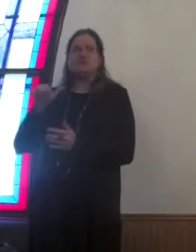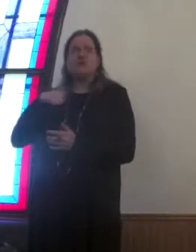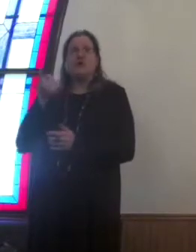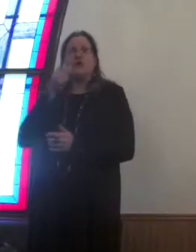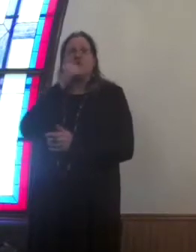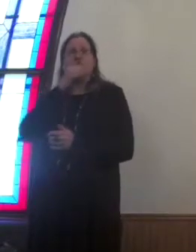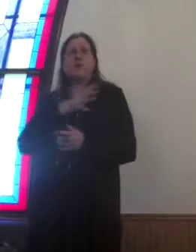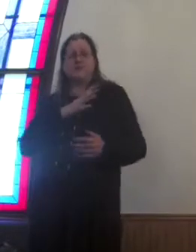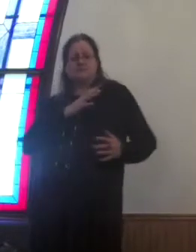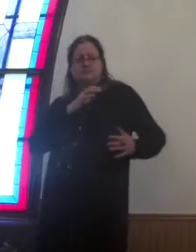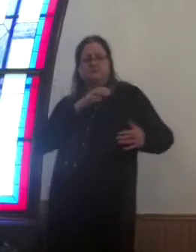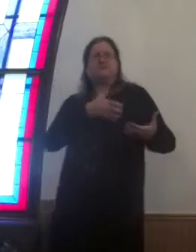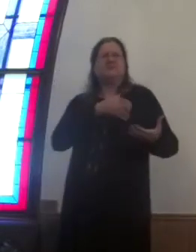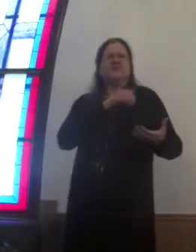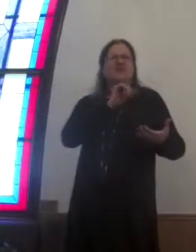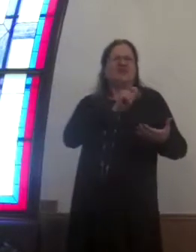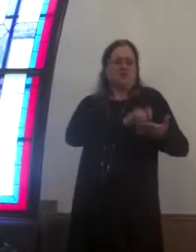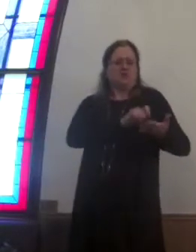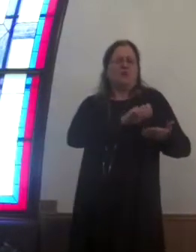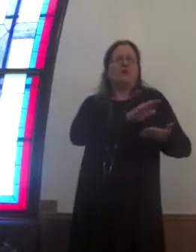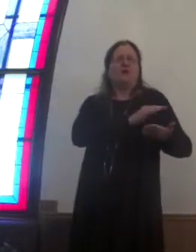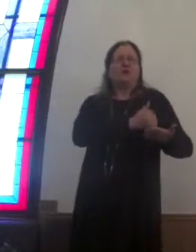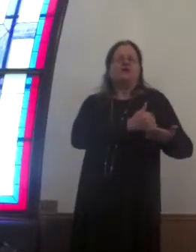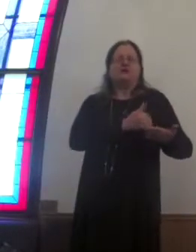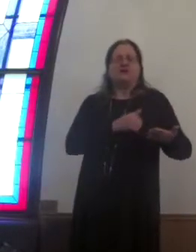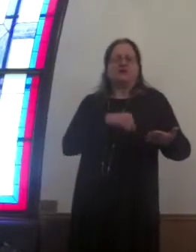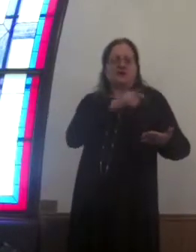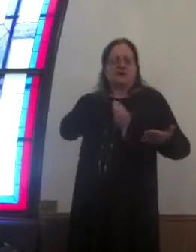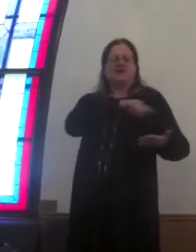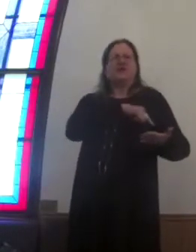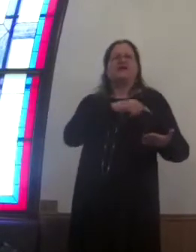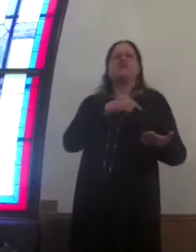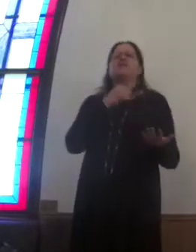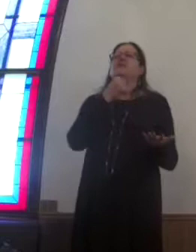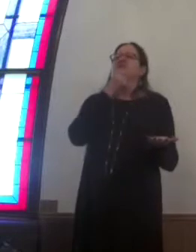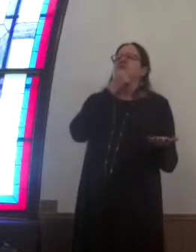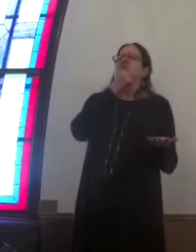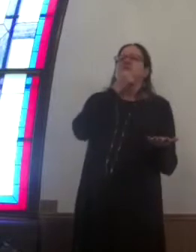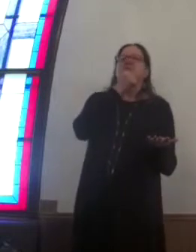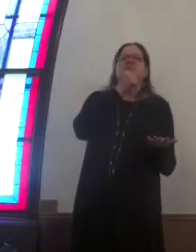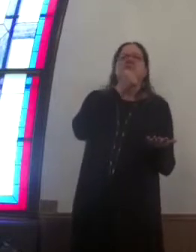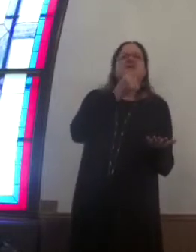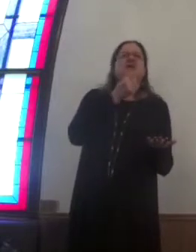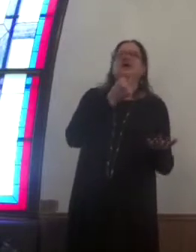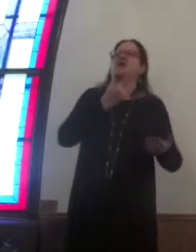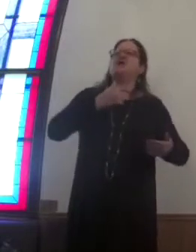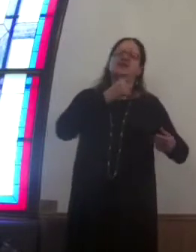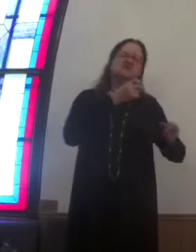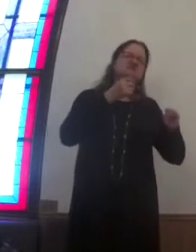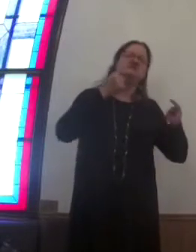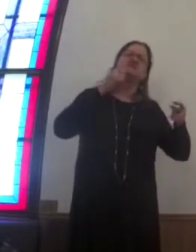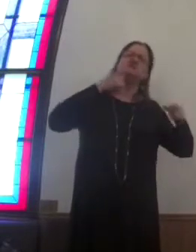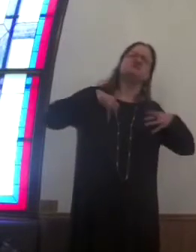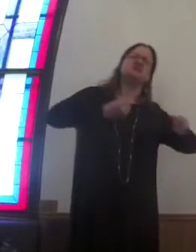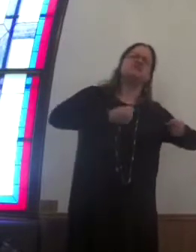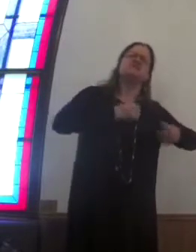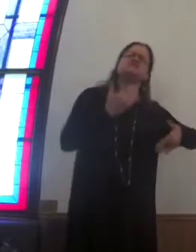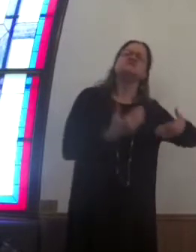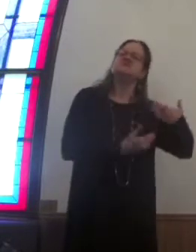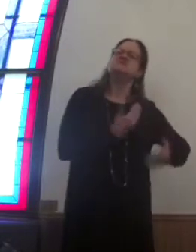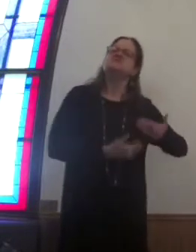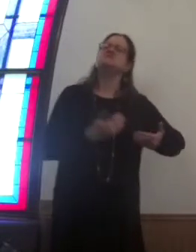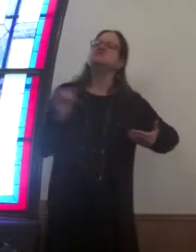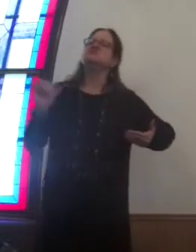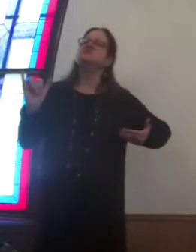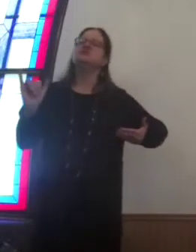these Gospels, none of them played it safe. Not by any means.